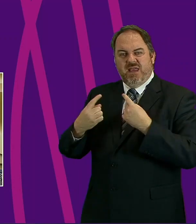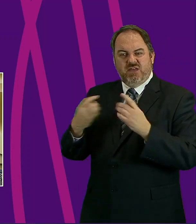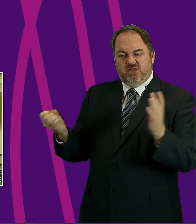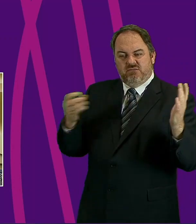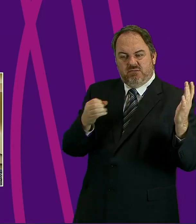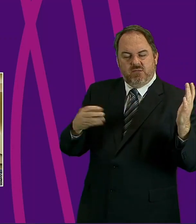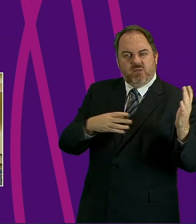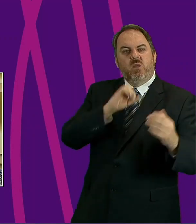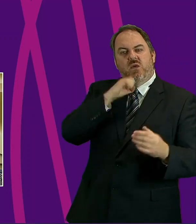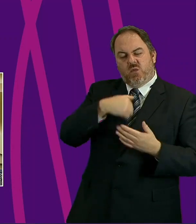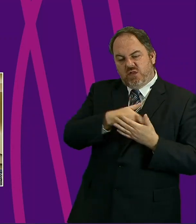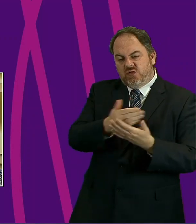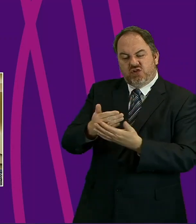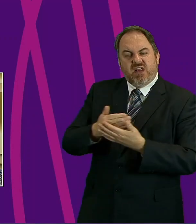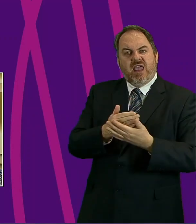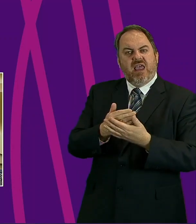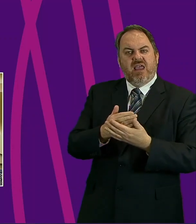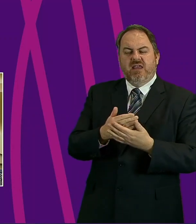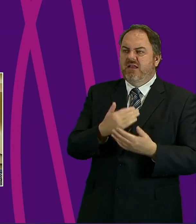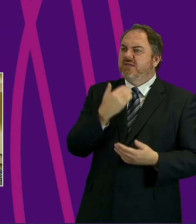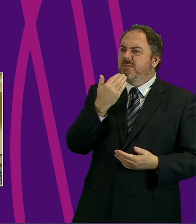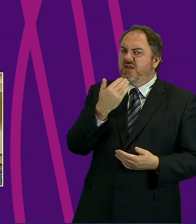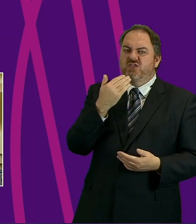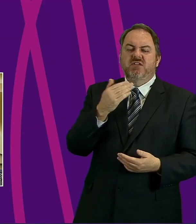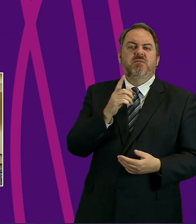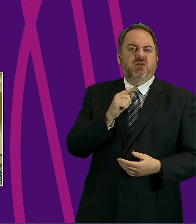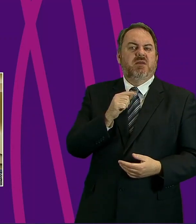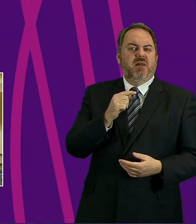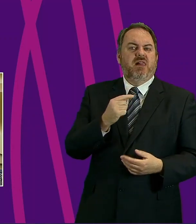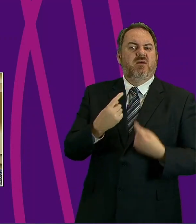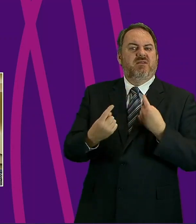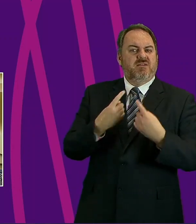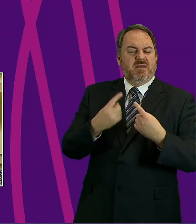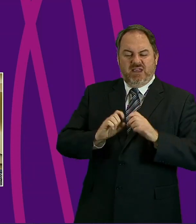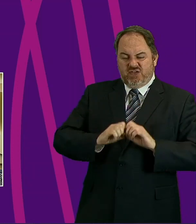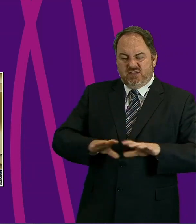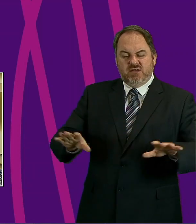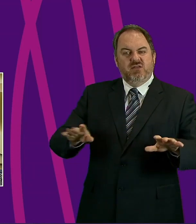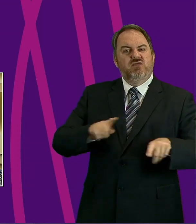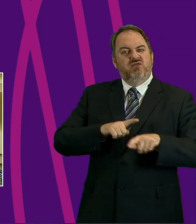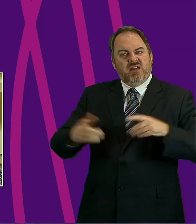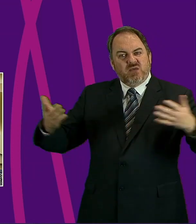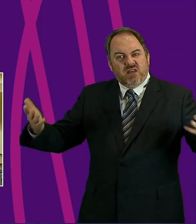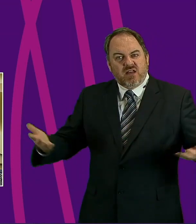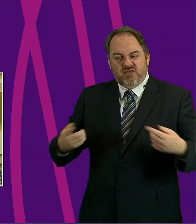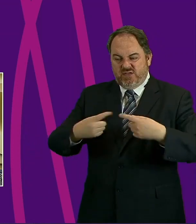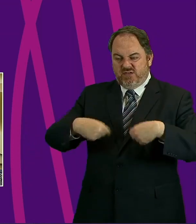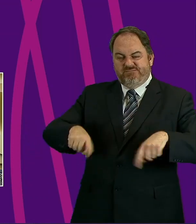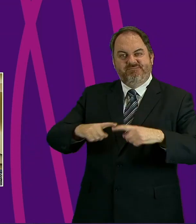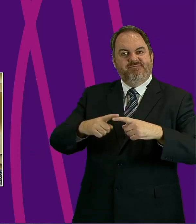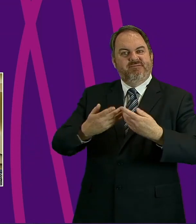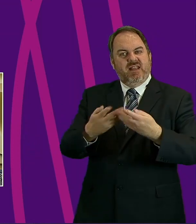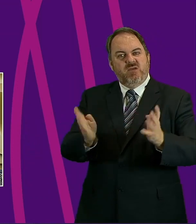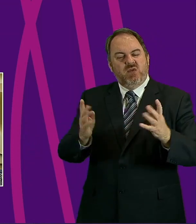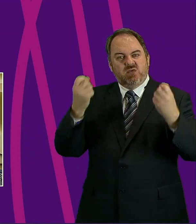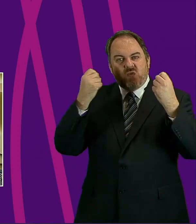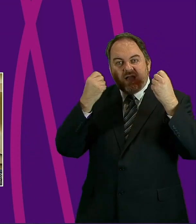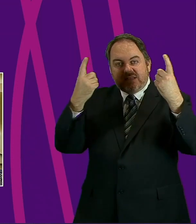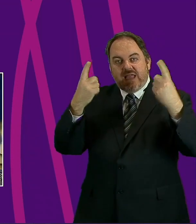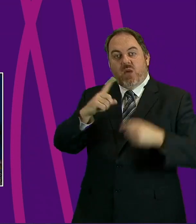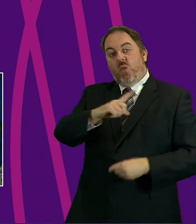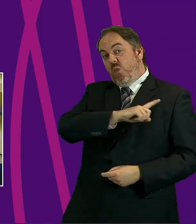data into the public domain and to provide as much understanding of the decisions,